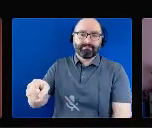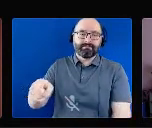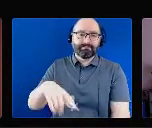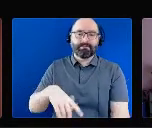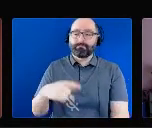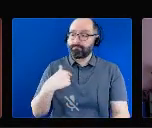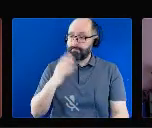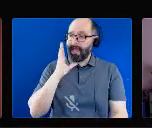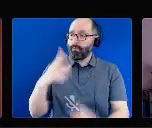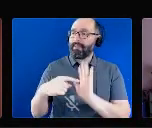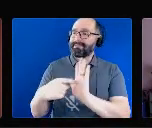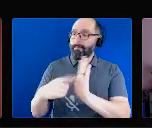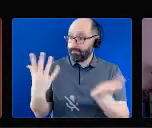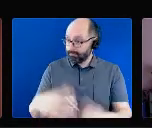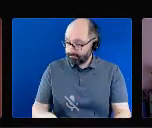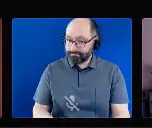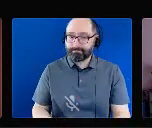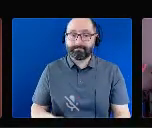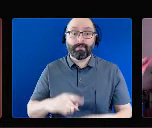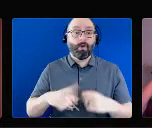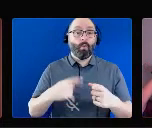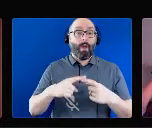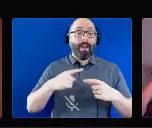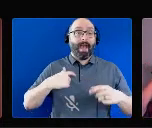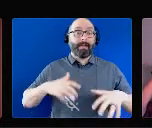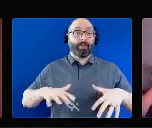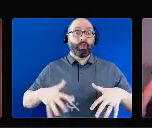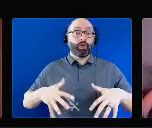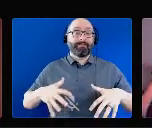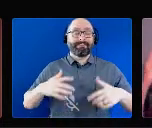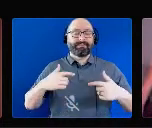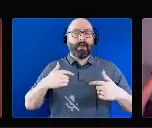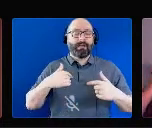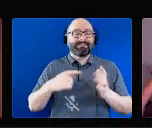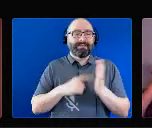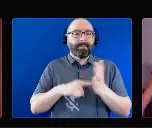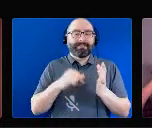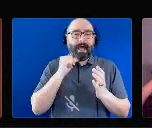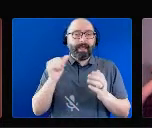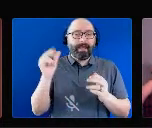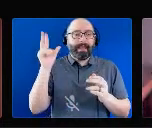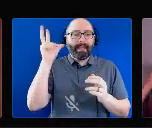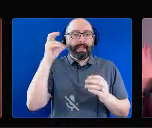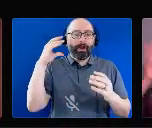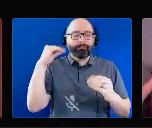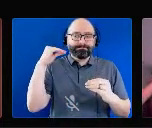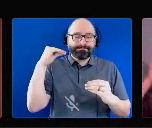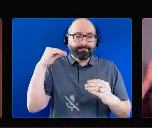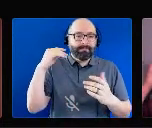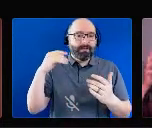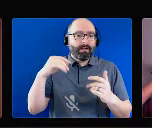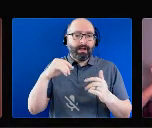me give some examples. When I'm nervous, I don't even hear like everything that's coming at me. Like that's like a physiological approach.